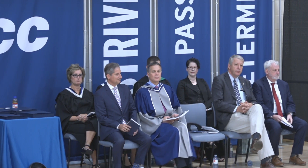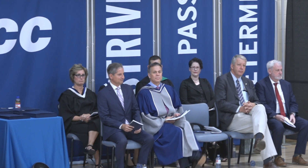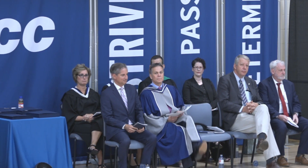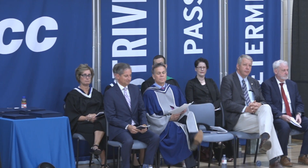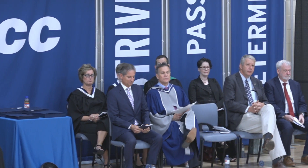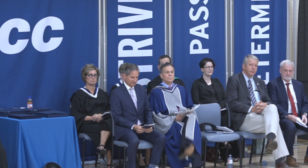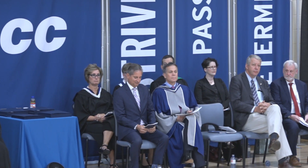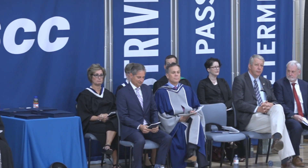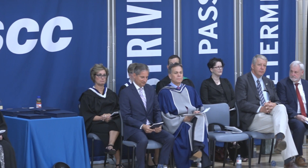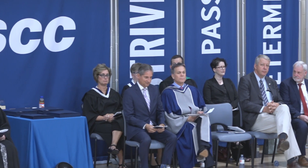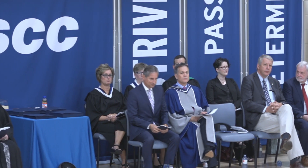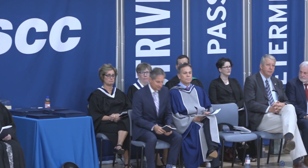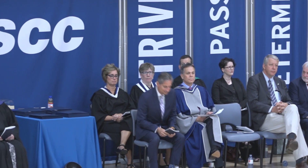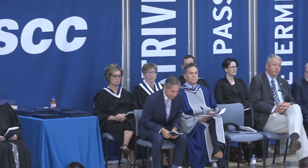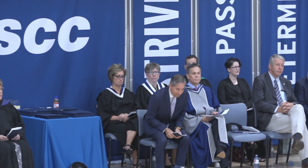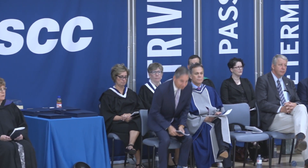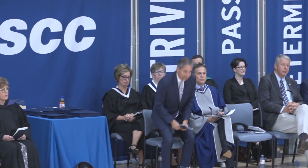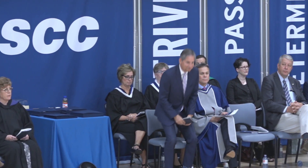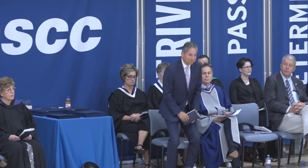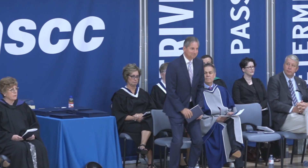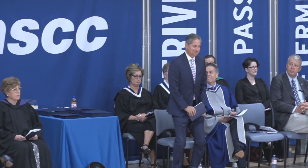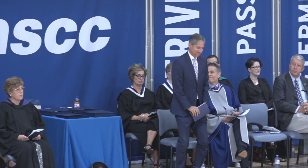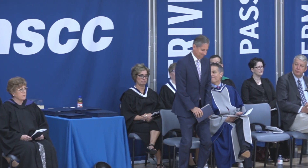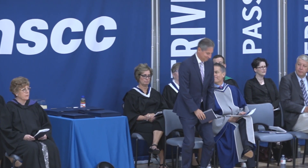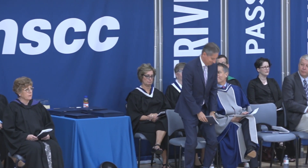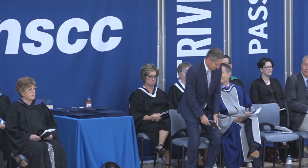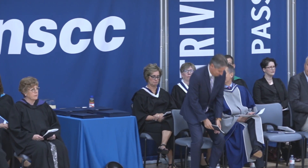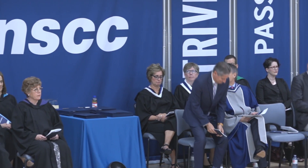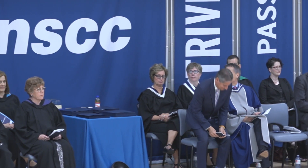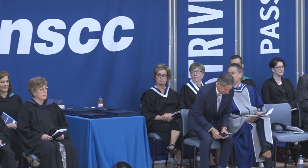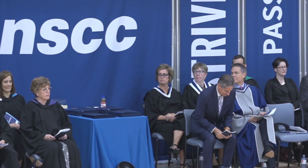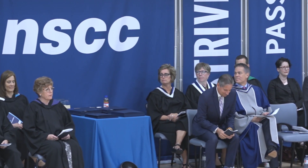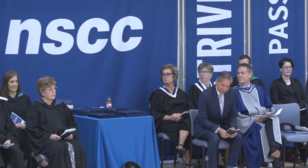Jeff Ransom, Board of Governors Representative.